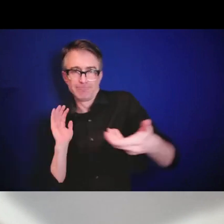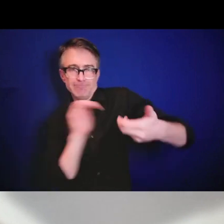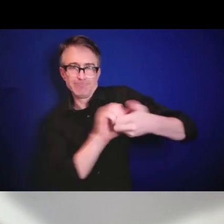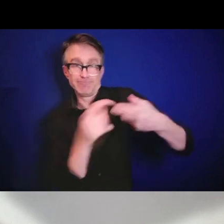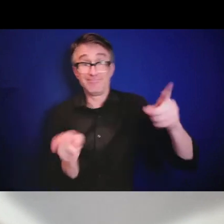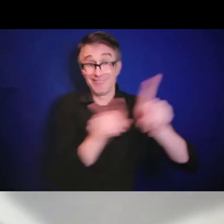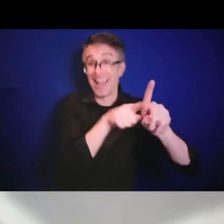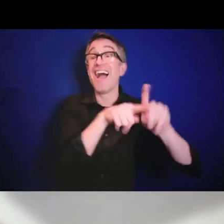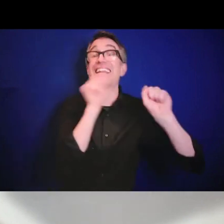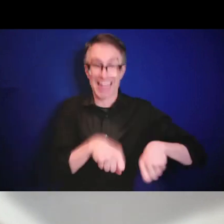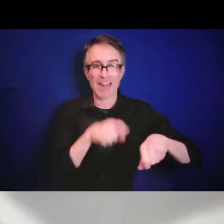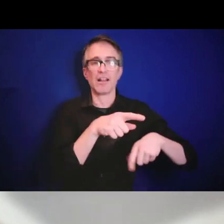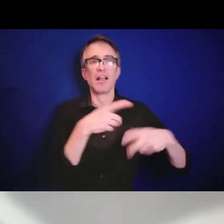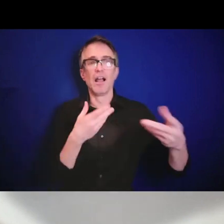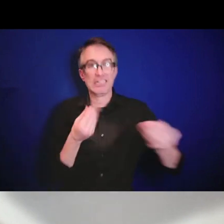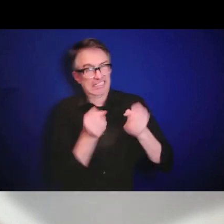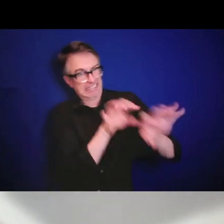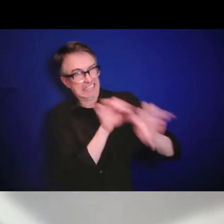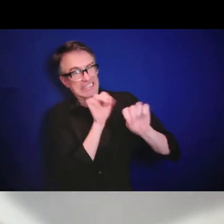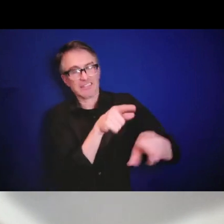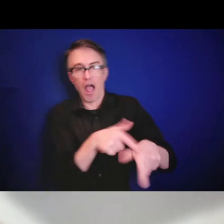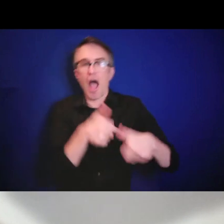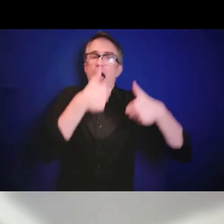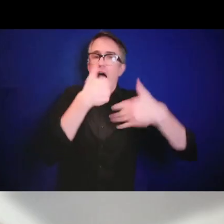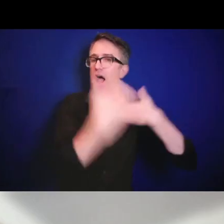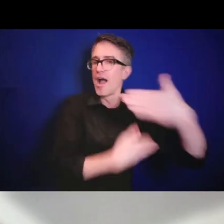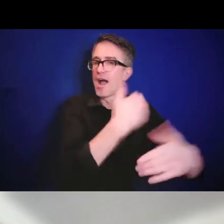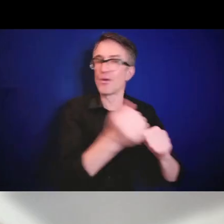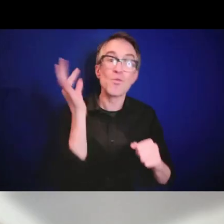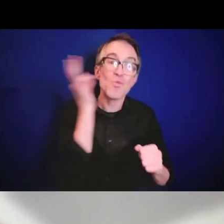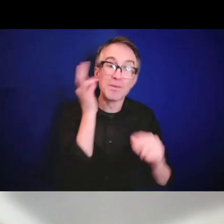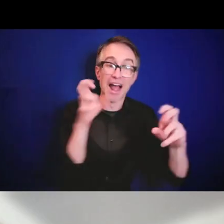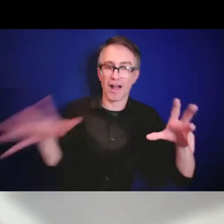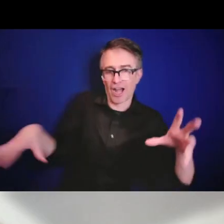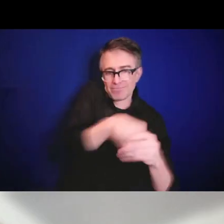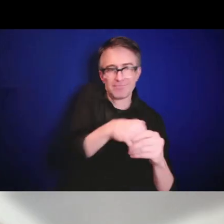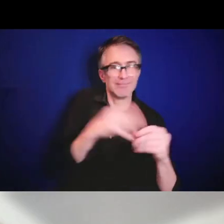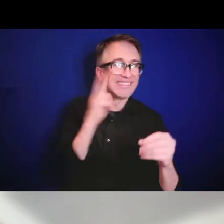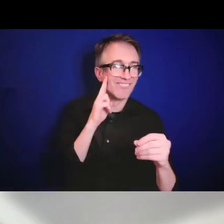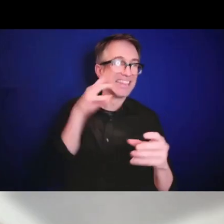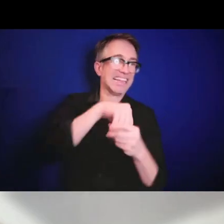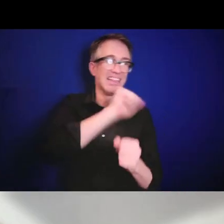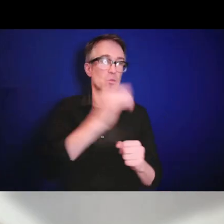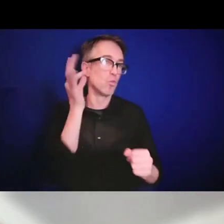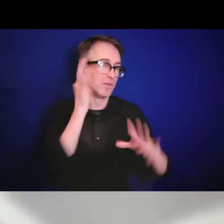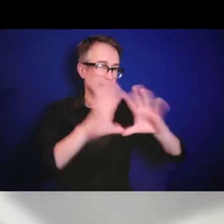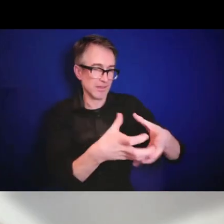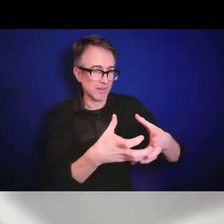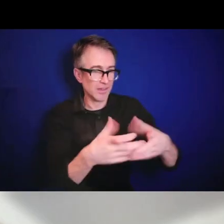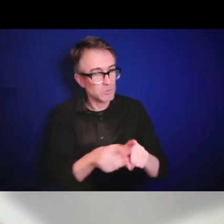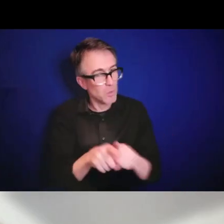not represented in those general organizations. And so I can make that connection.